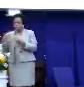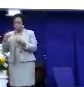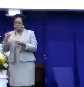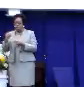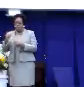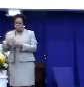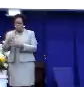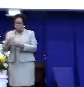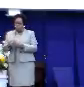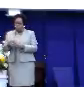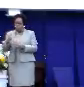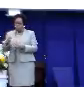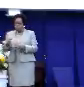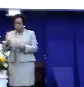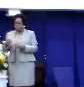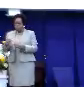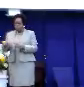said 6 minus 6 equal.